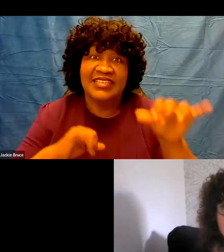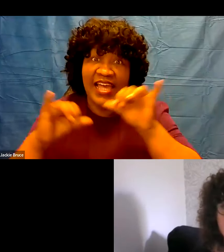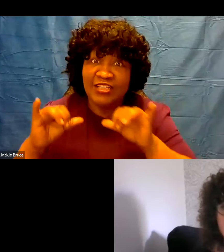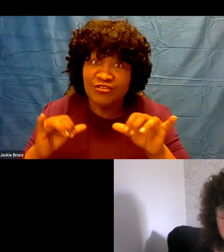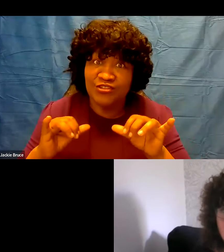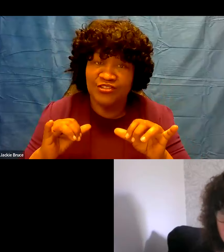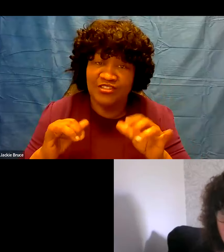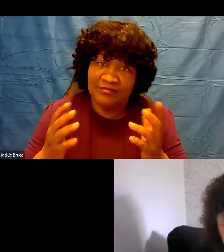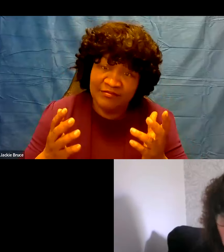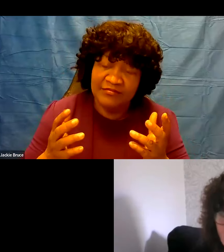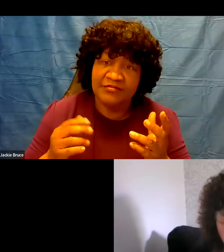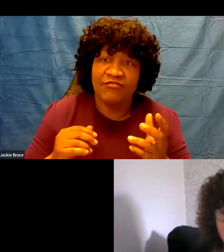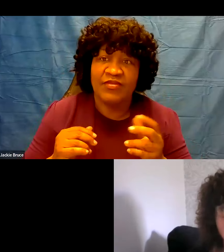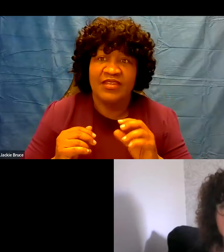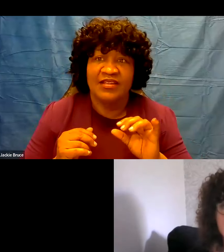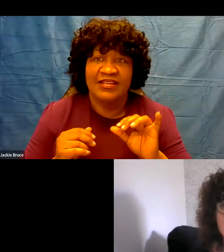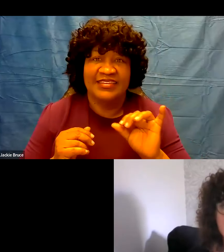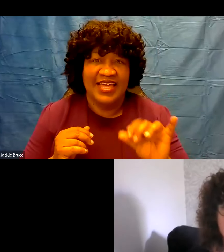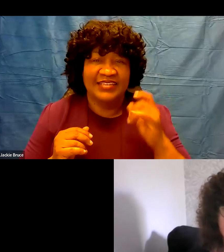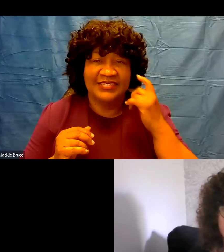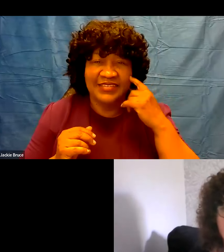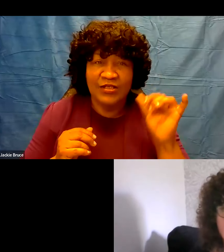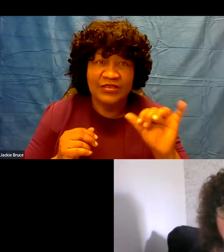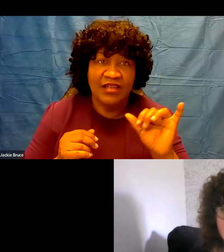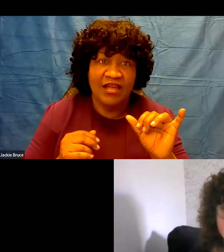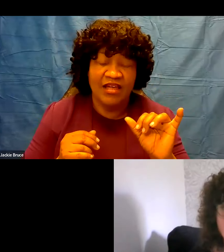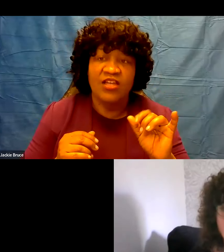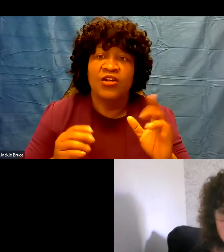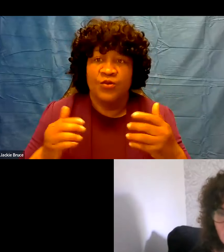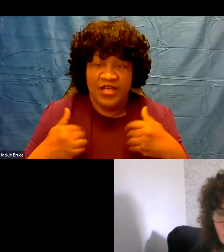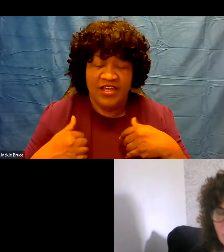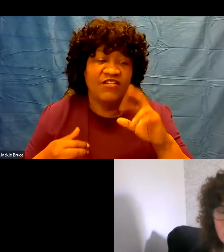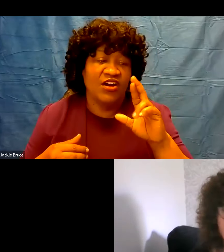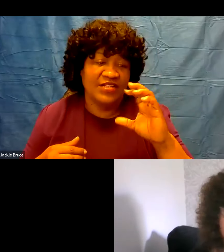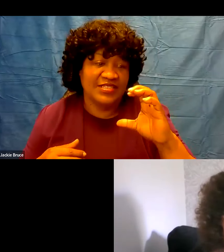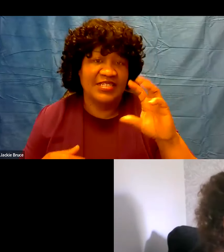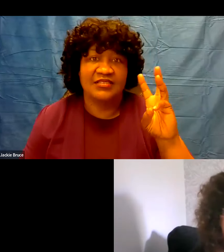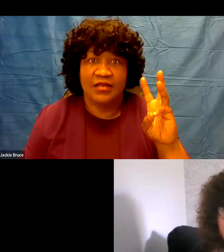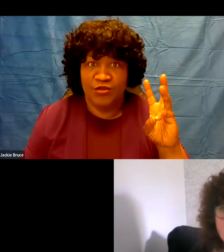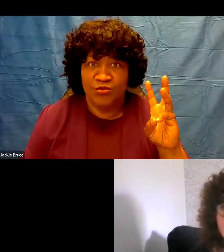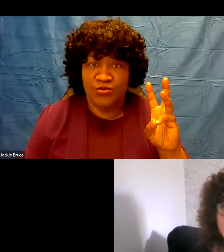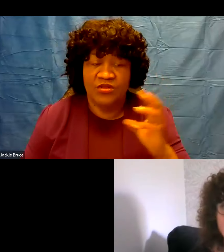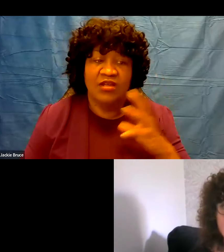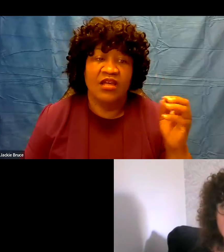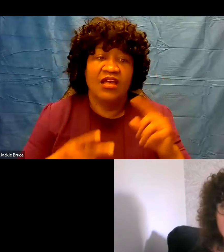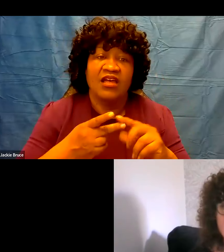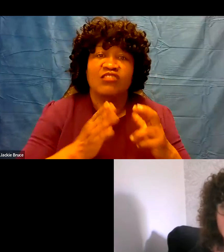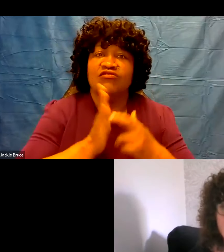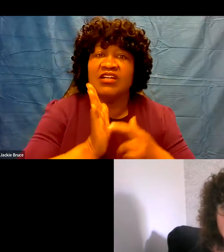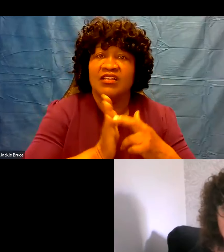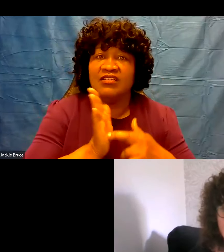standards. And it's on that front, it sounds to me that we have RCWs and regulations